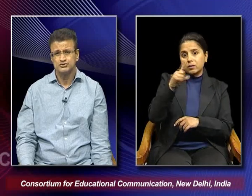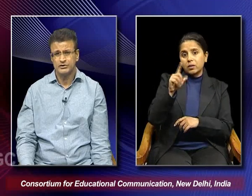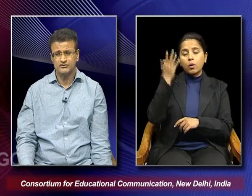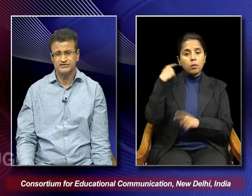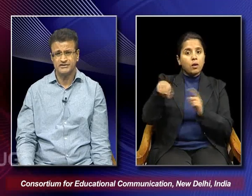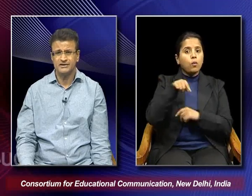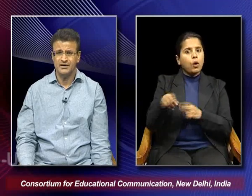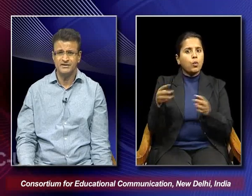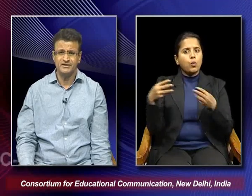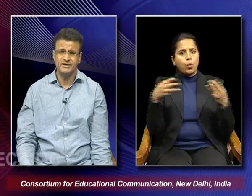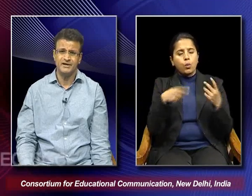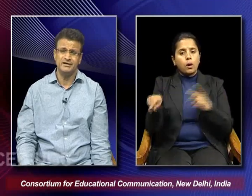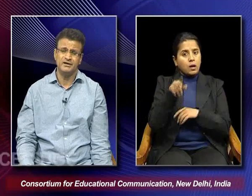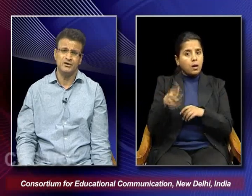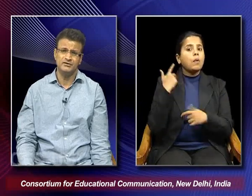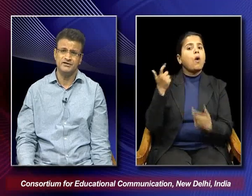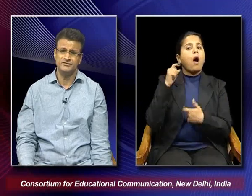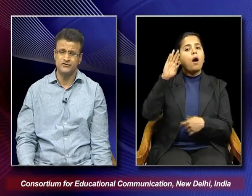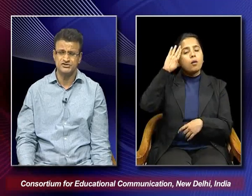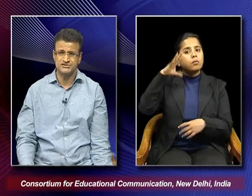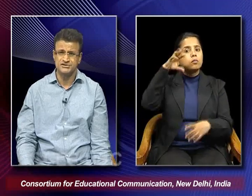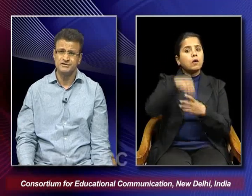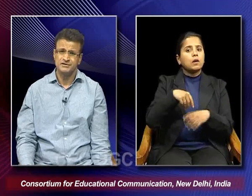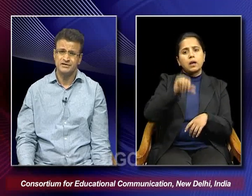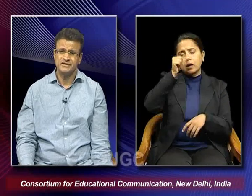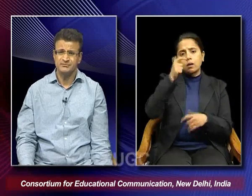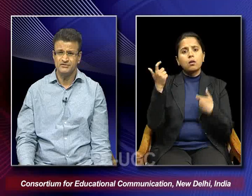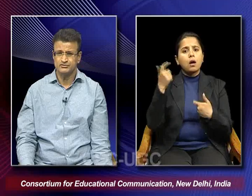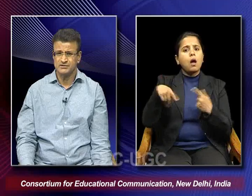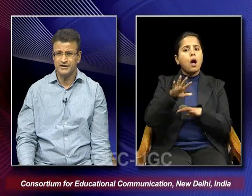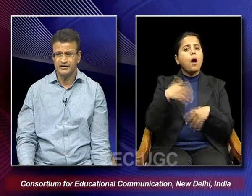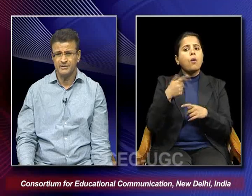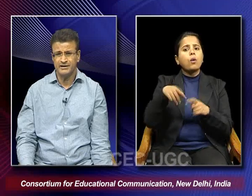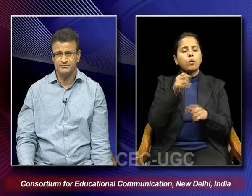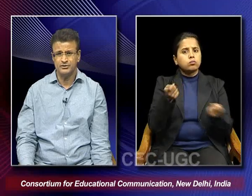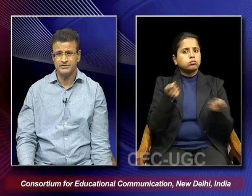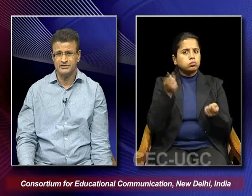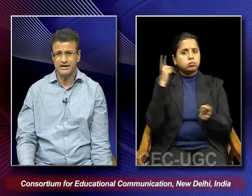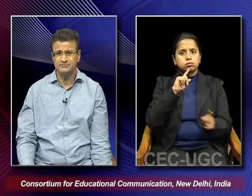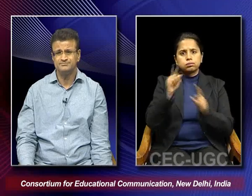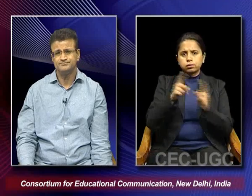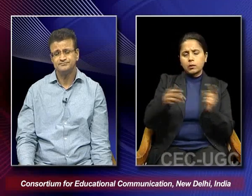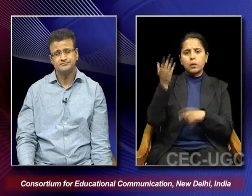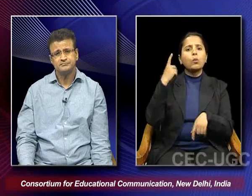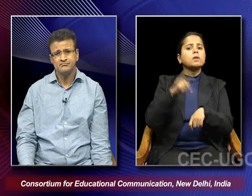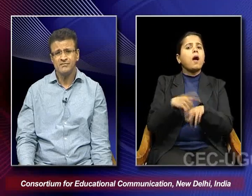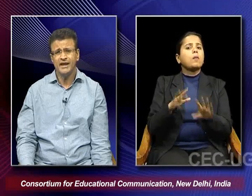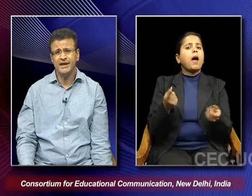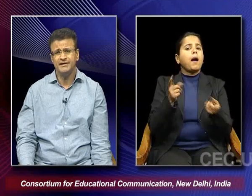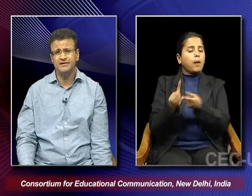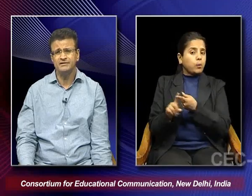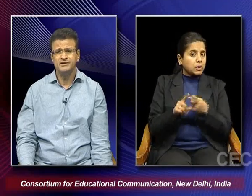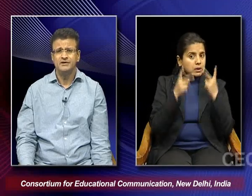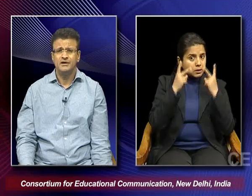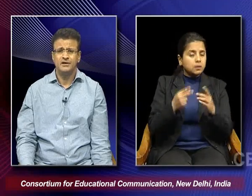So he was there in the army, and how the Indian Army was commanded by him during that time.